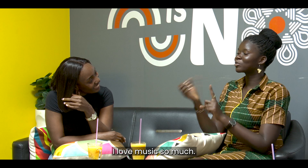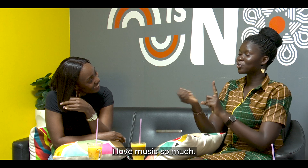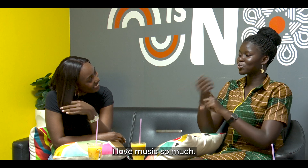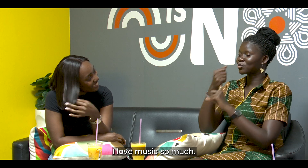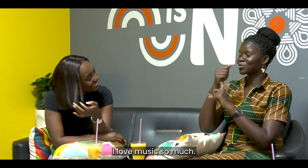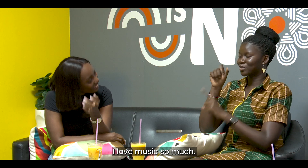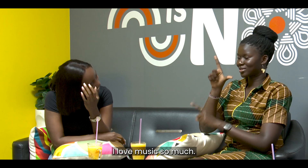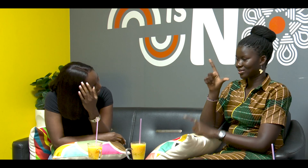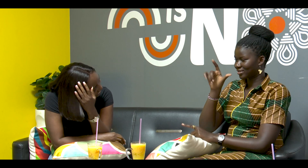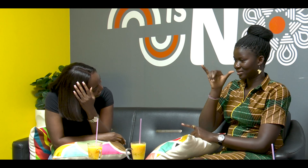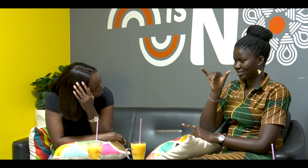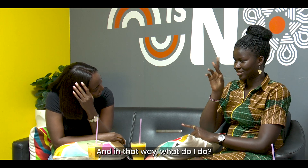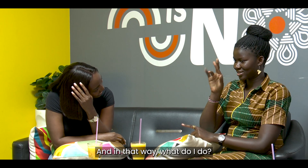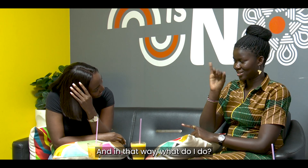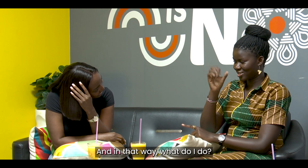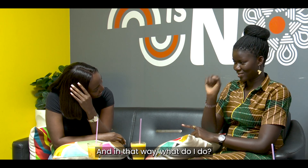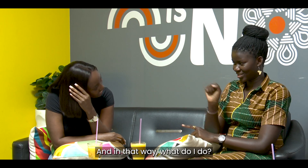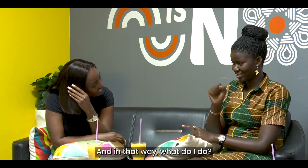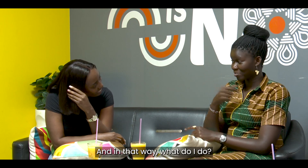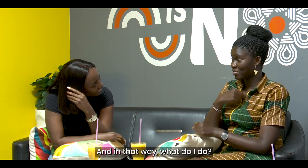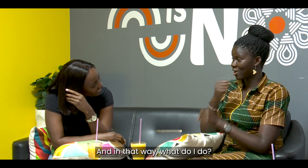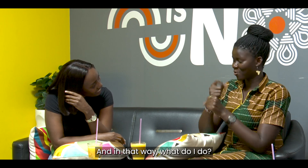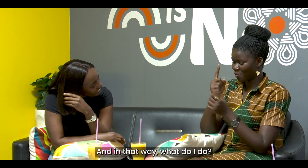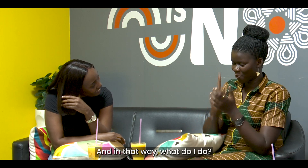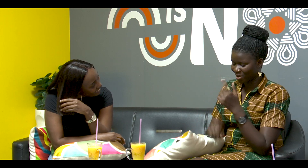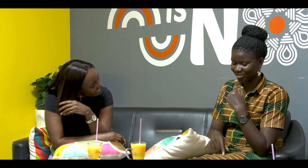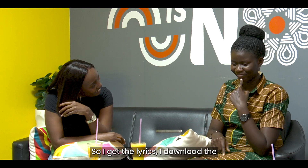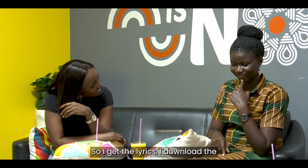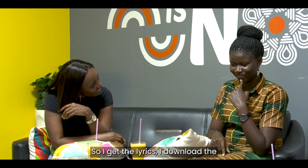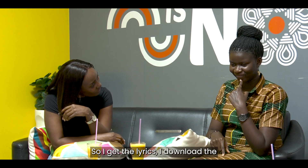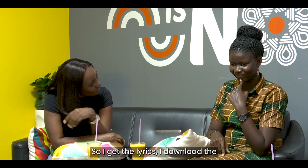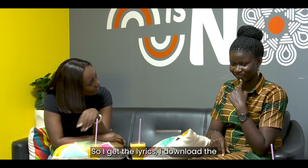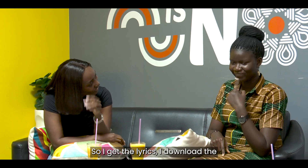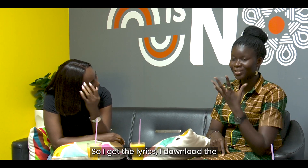so much. And in that way, what do I do? So I get the lyrics.